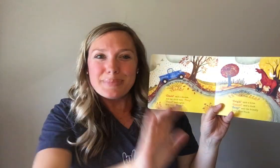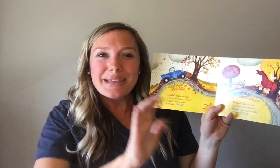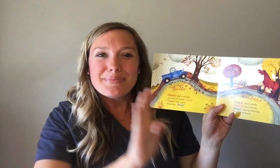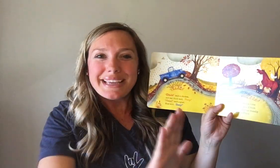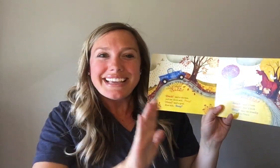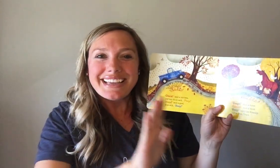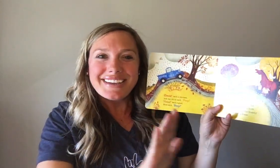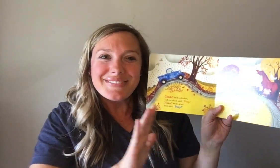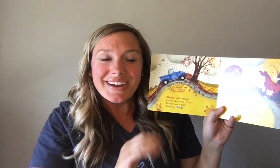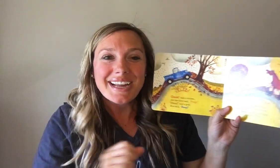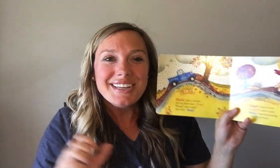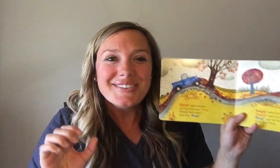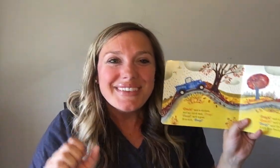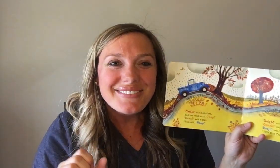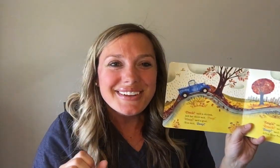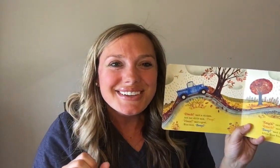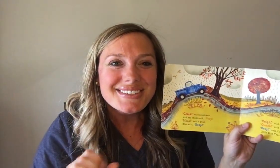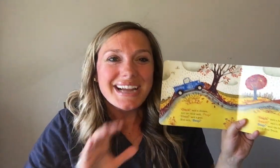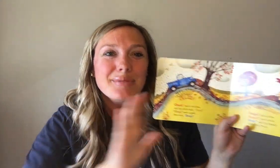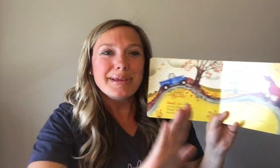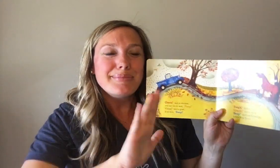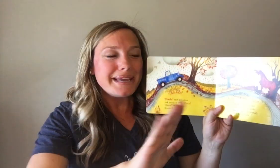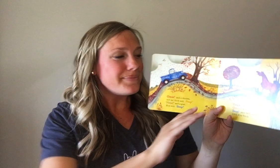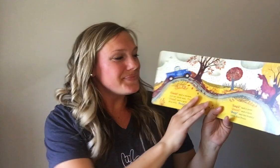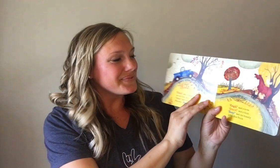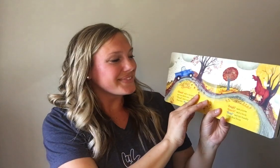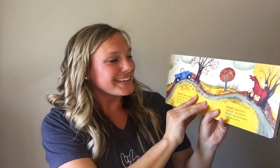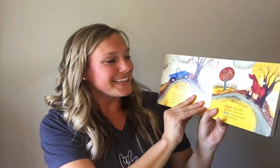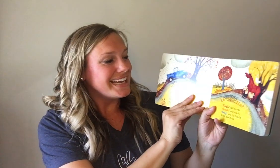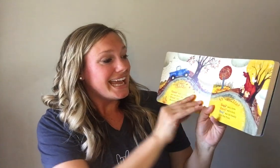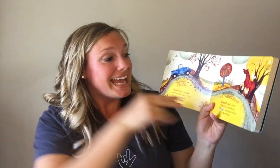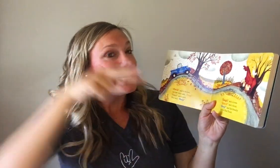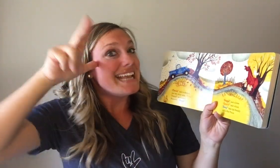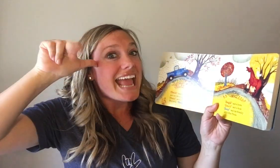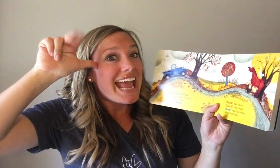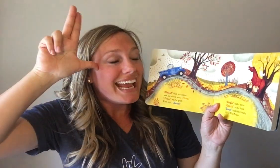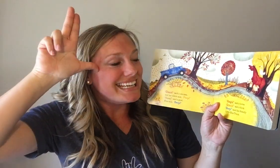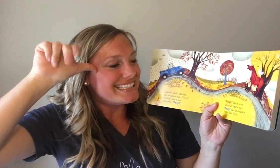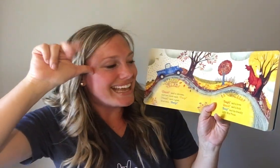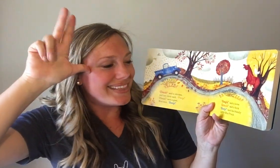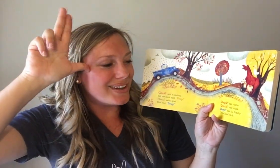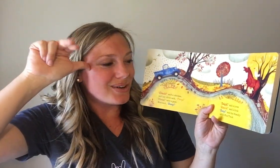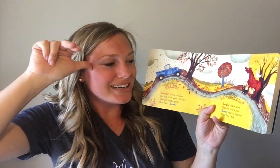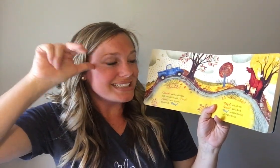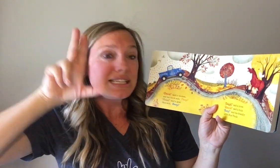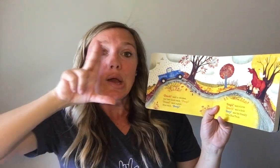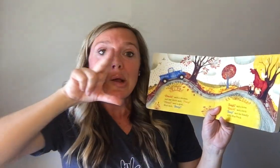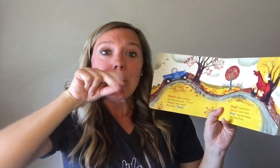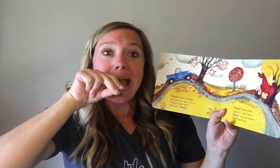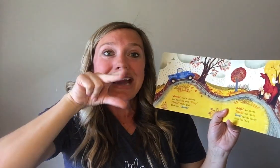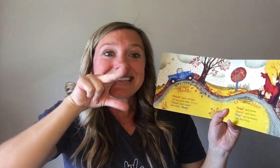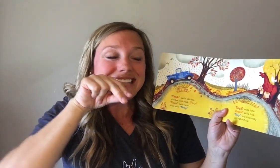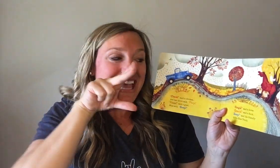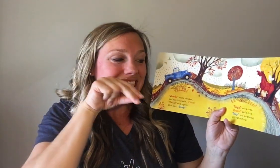beep beep. Can you beep your truck? Beep beep. Neigh said the horse. Quack said the